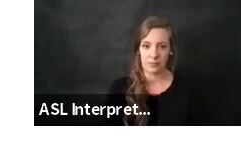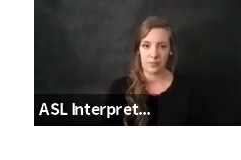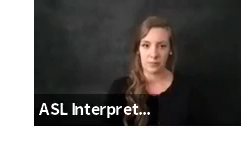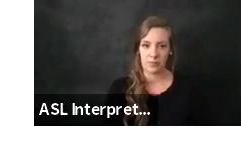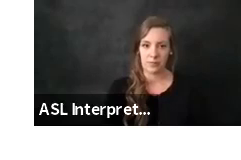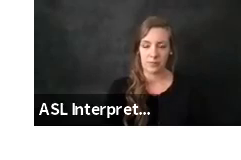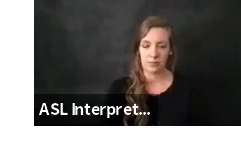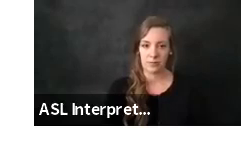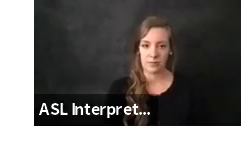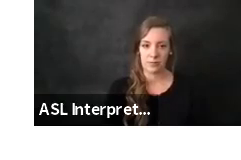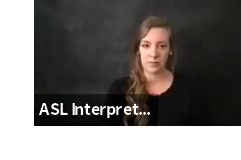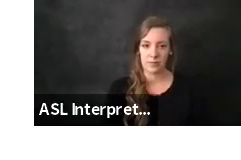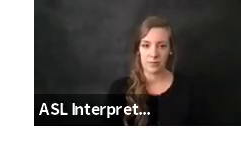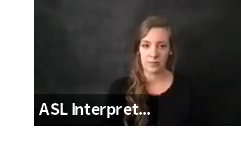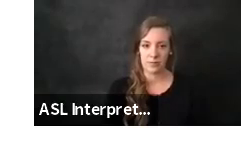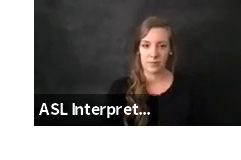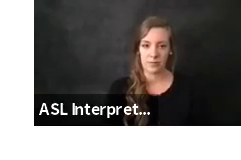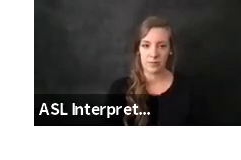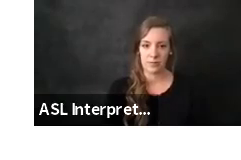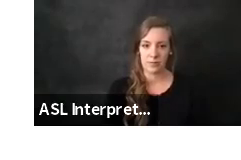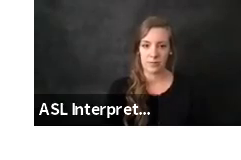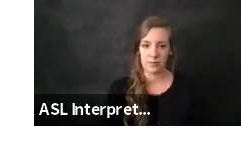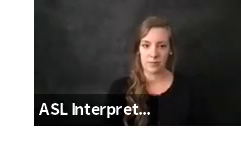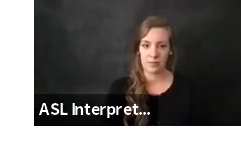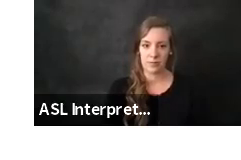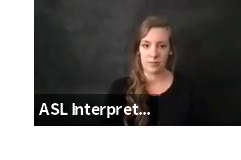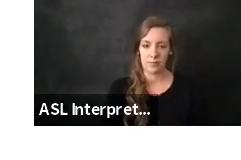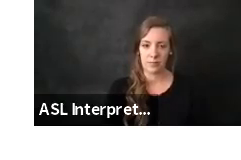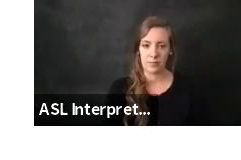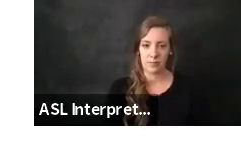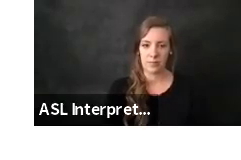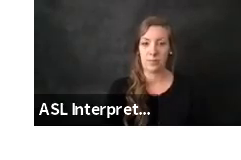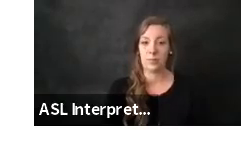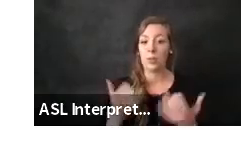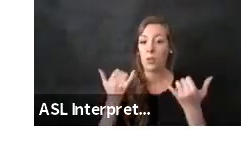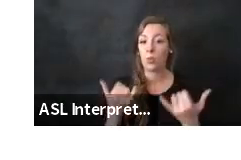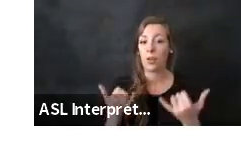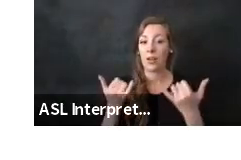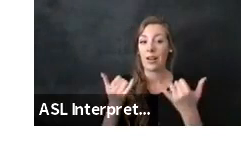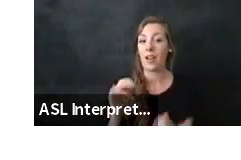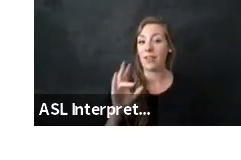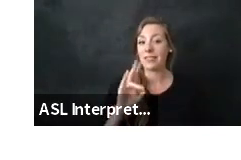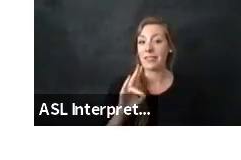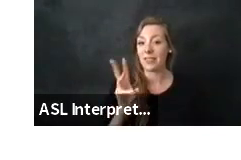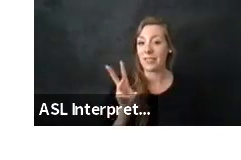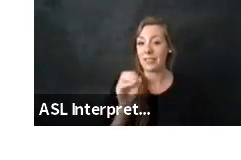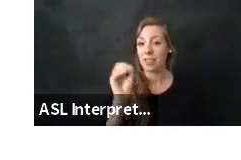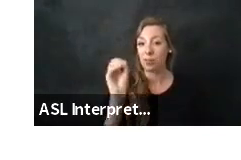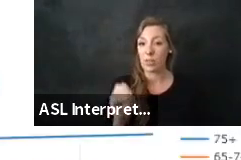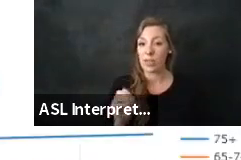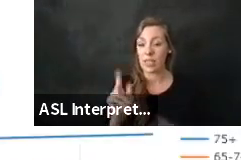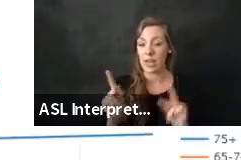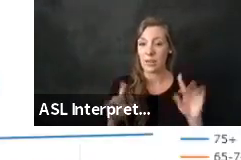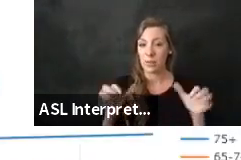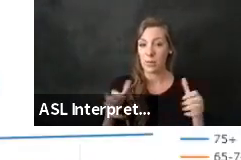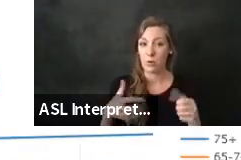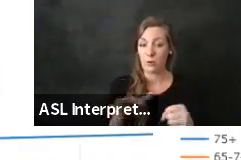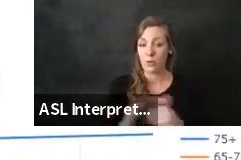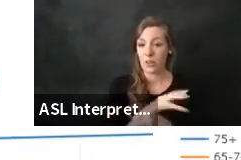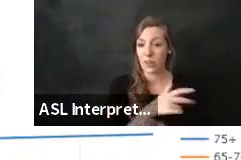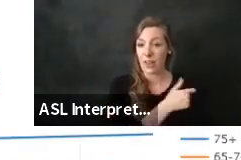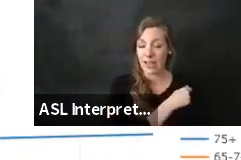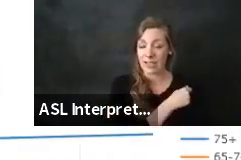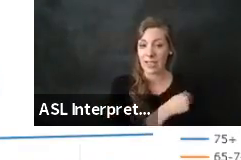Looking at our vaccine administration, as Dr. Shende mentioned, we are now at 76% of the population fully